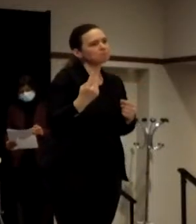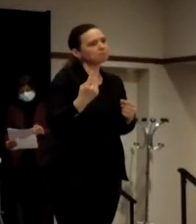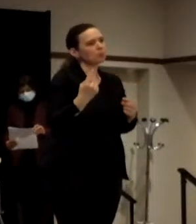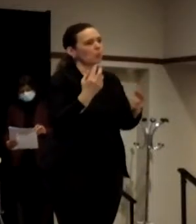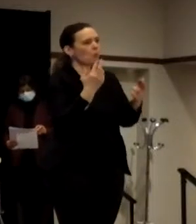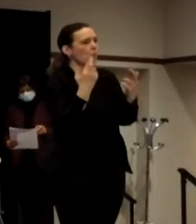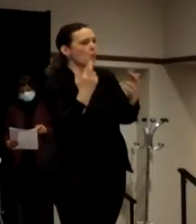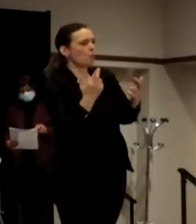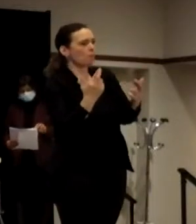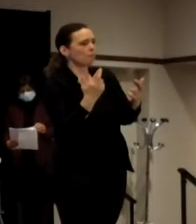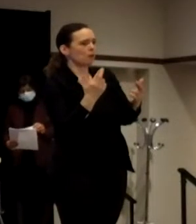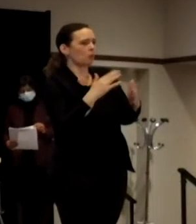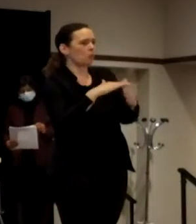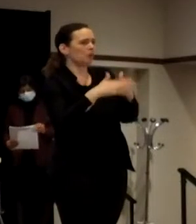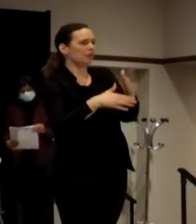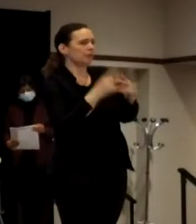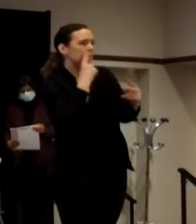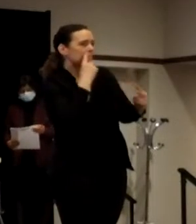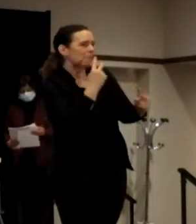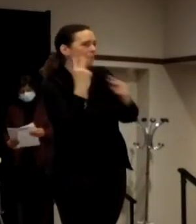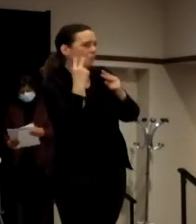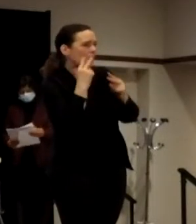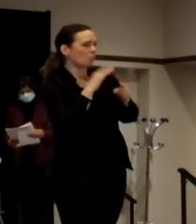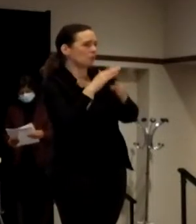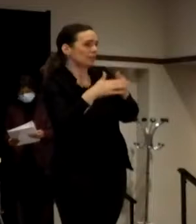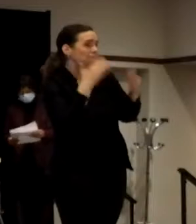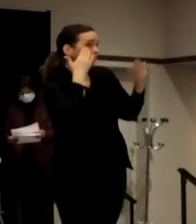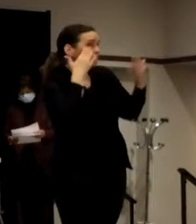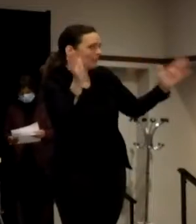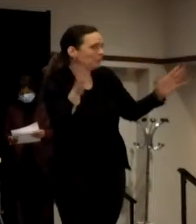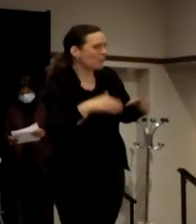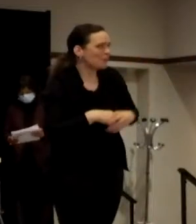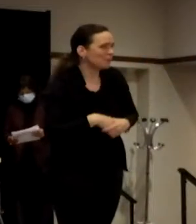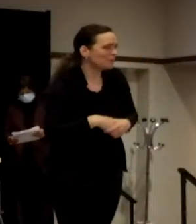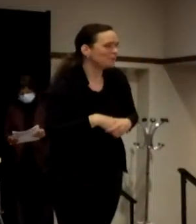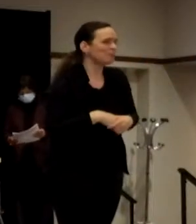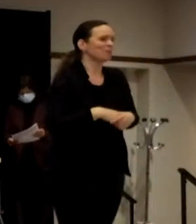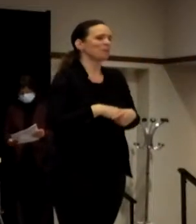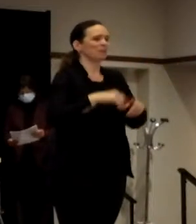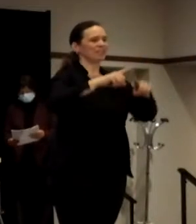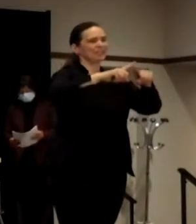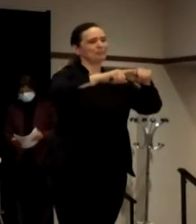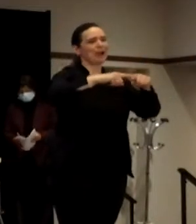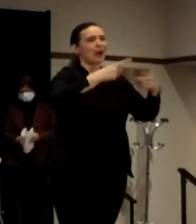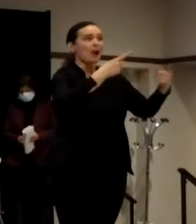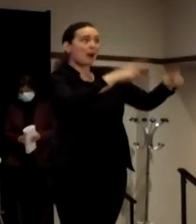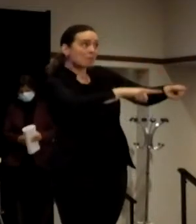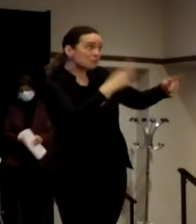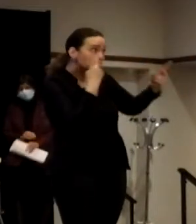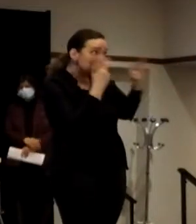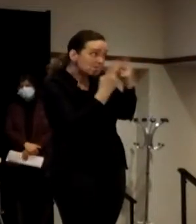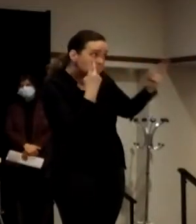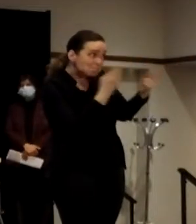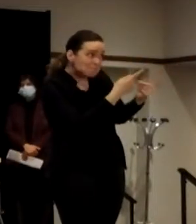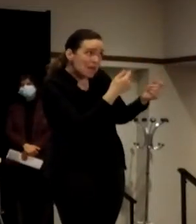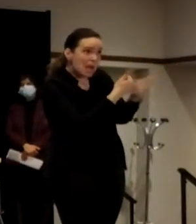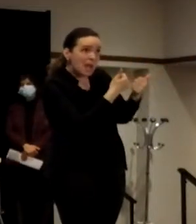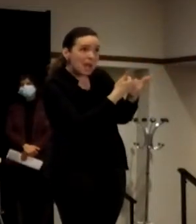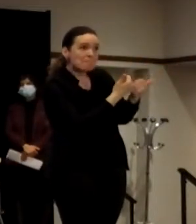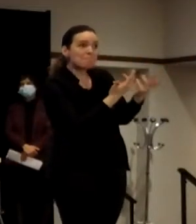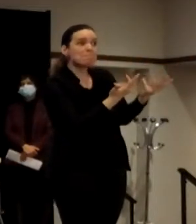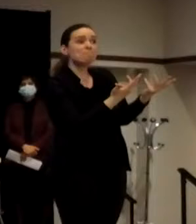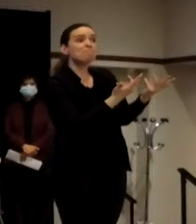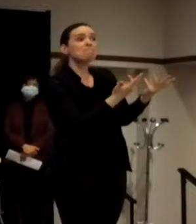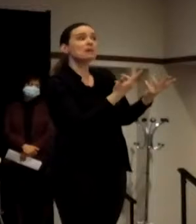So I don't know. I think a lot of that depends on what happens with the vaccinations and the herd immunity in the